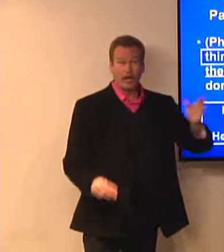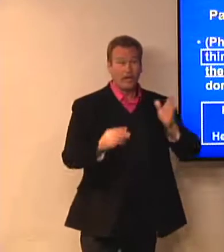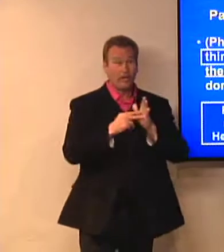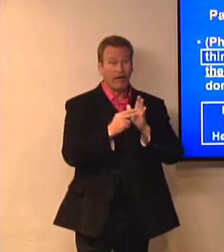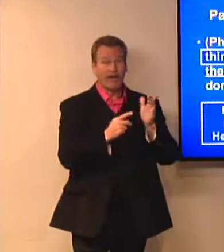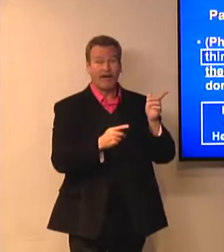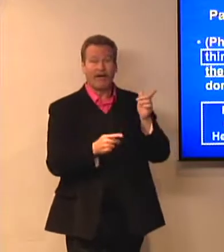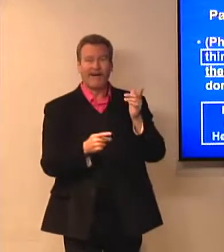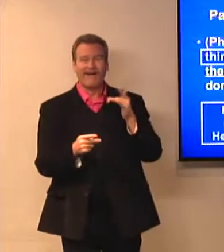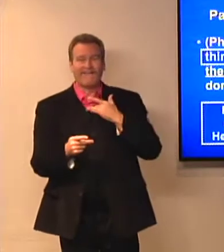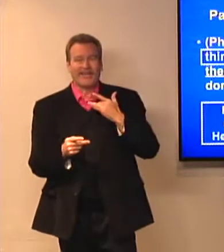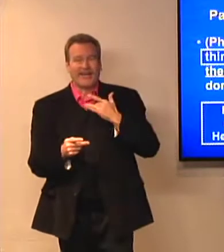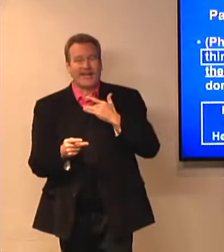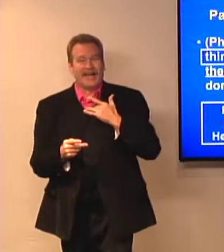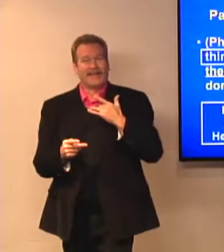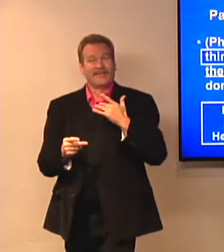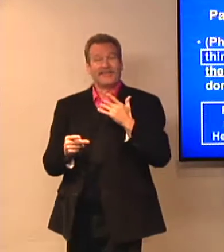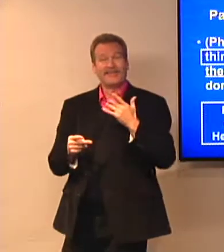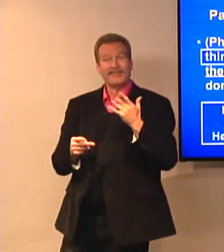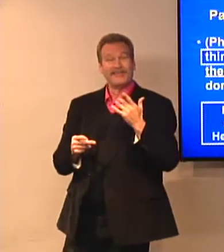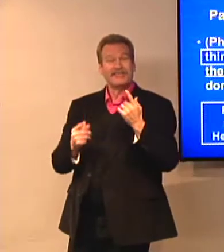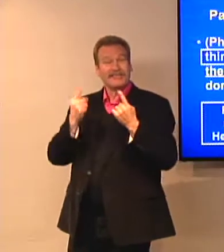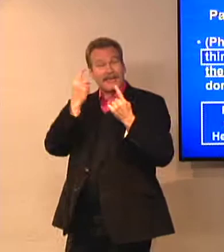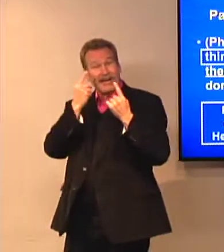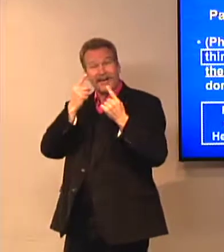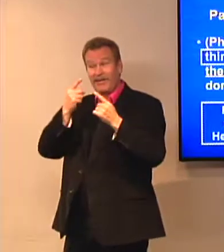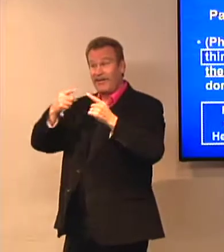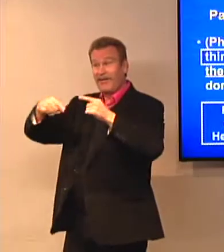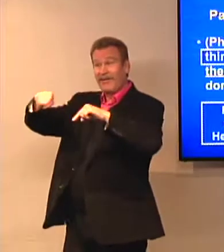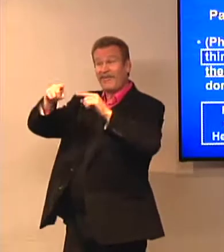valuable. But now he says, now I consider